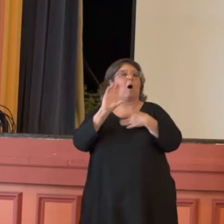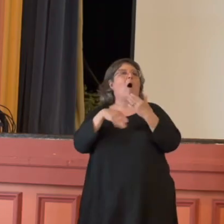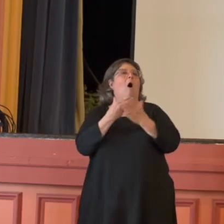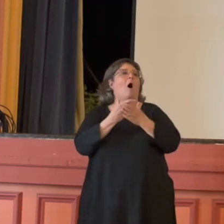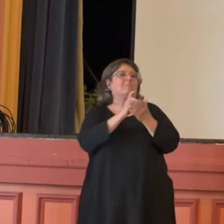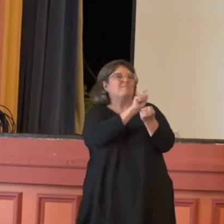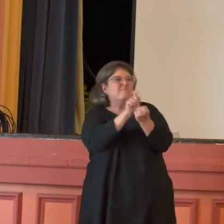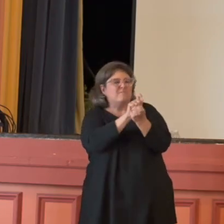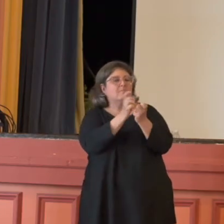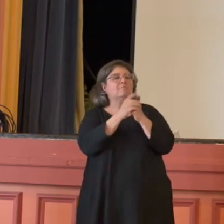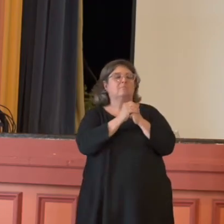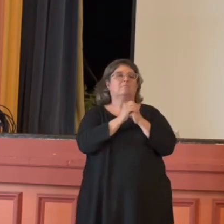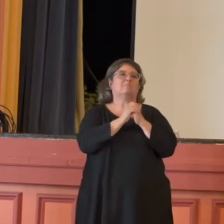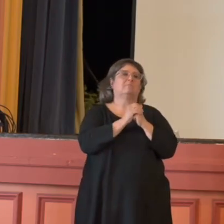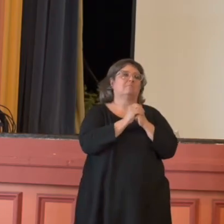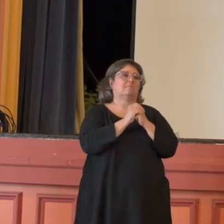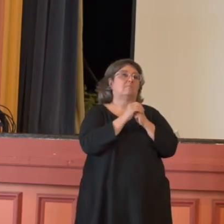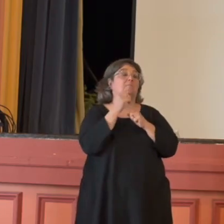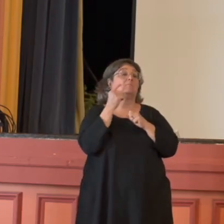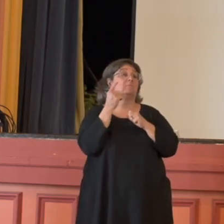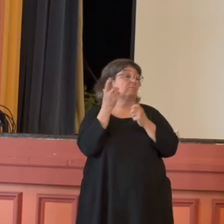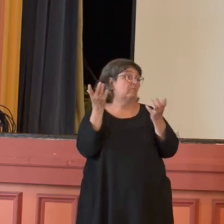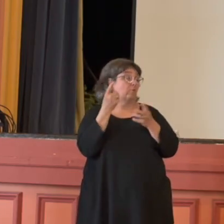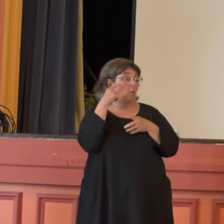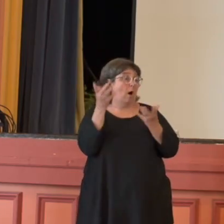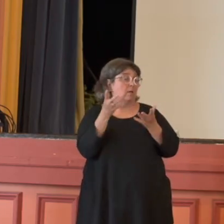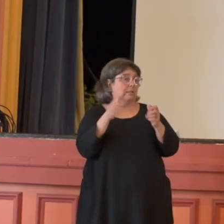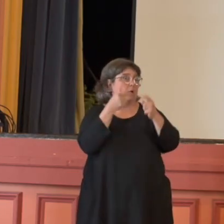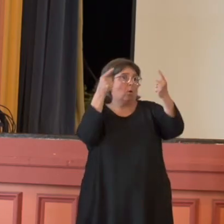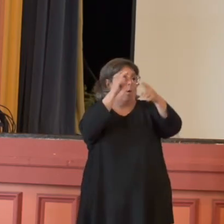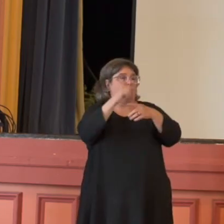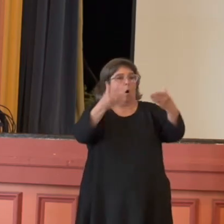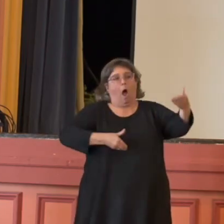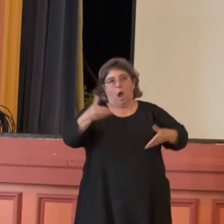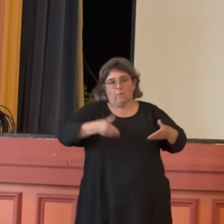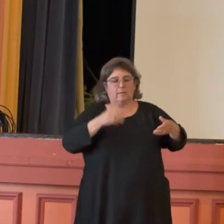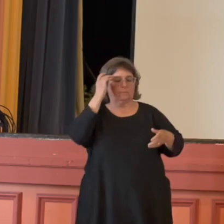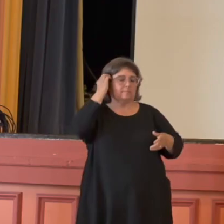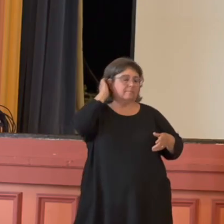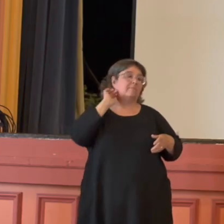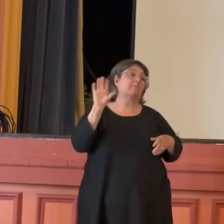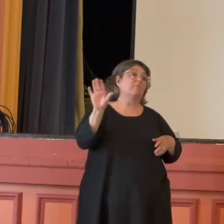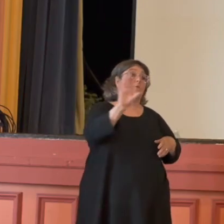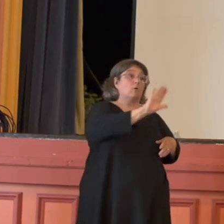our specifications to set goals for those hirings and for